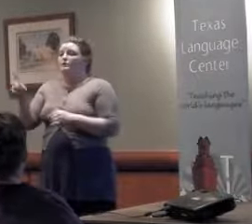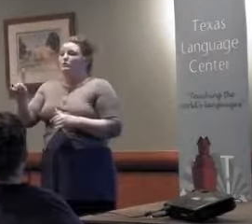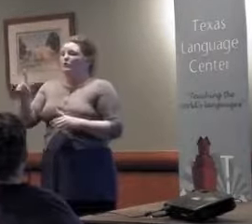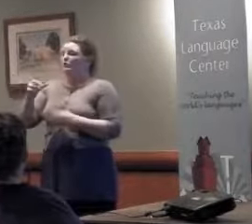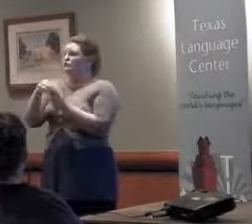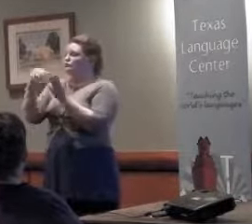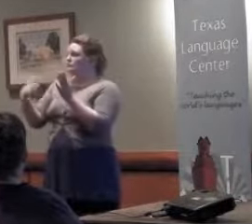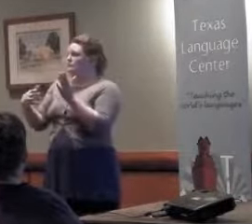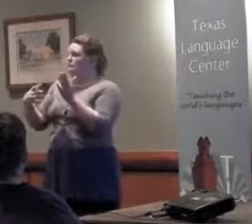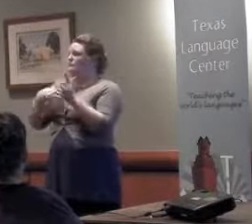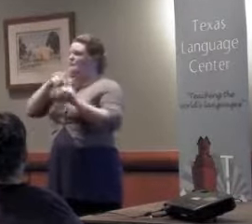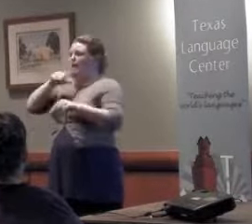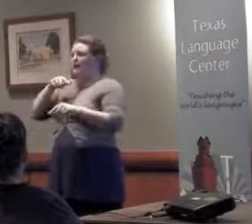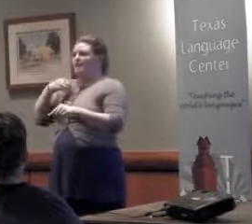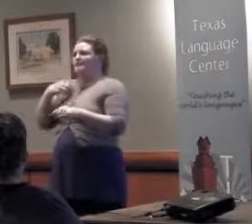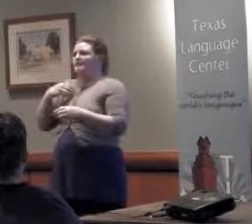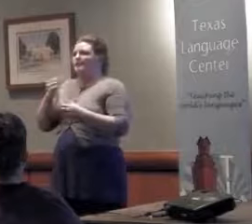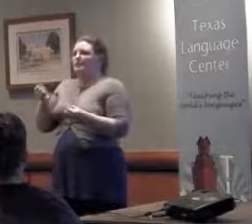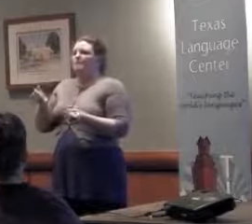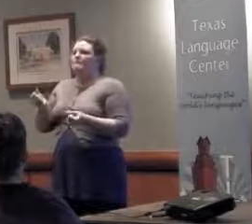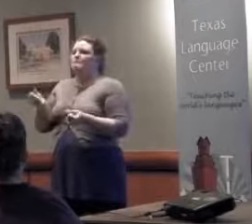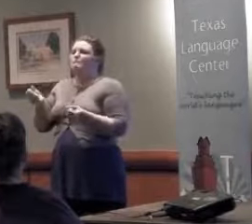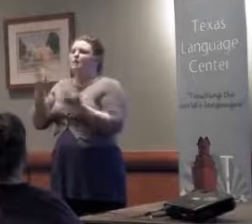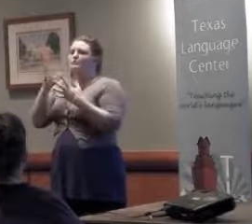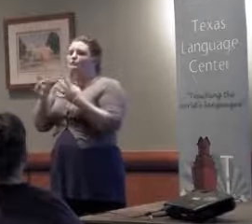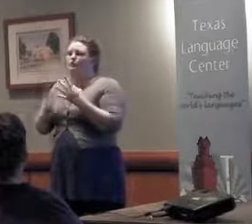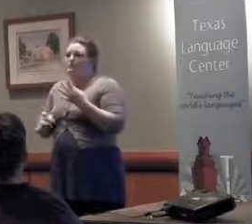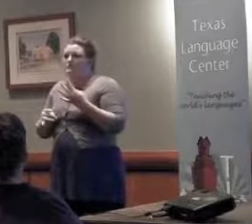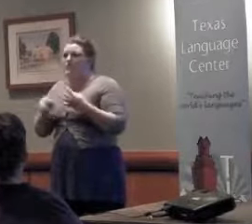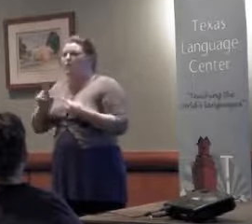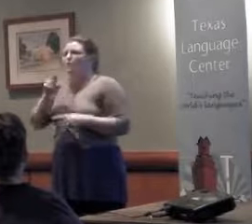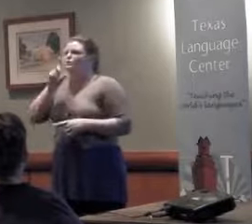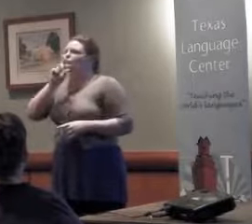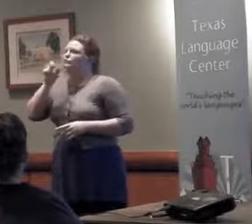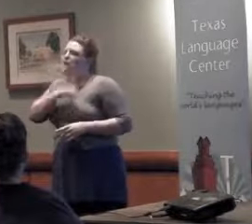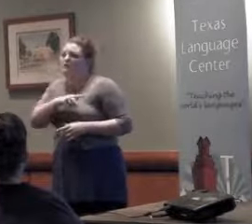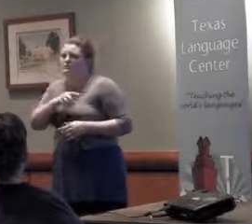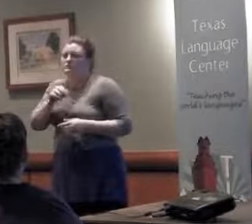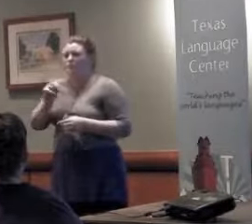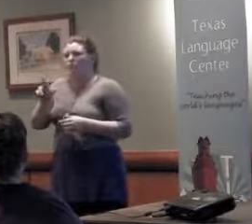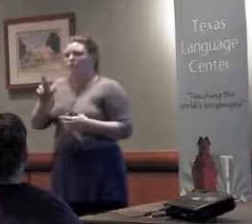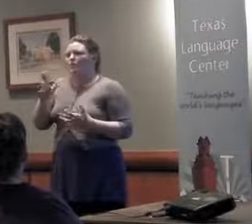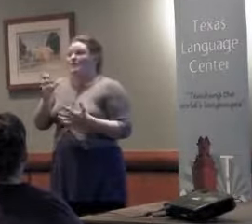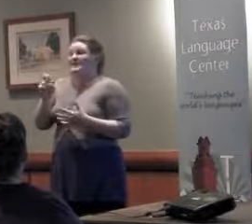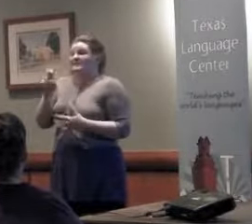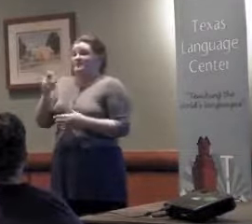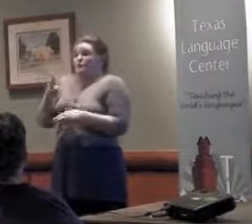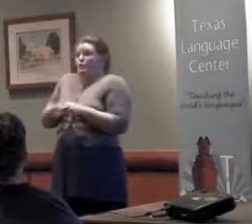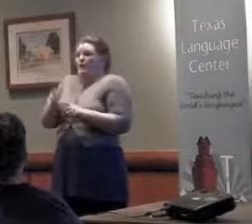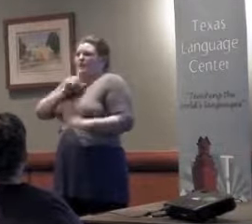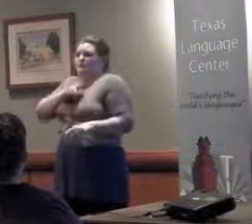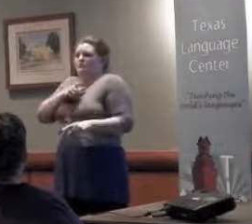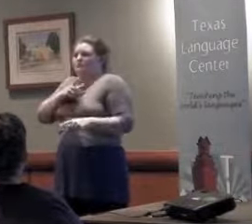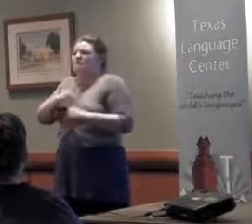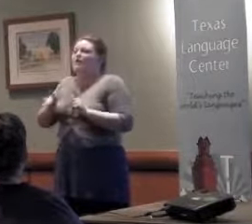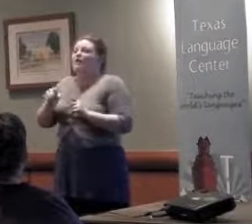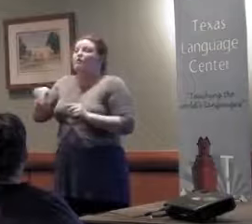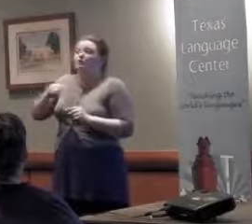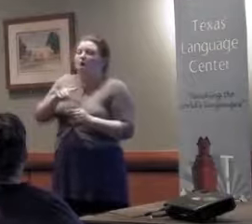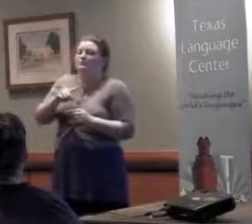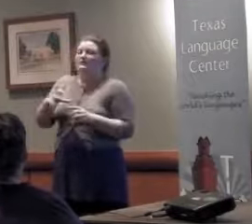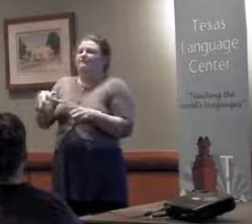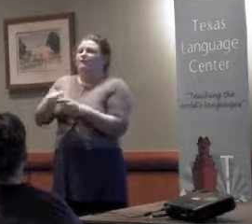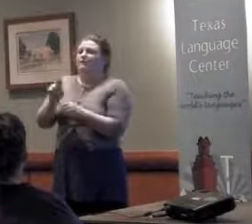students respond in multiple choice format, or true false, or even in short answer. But again, those involve the